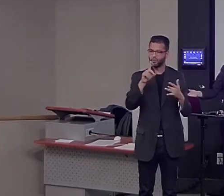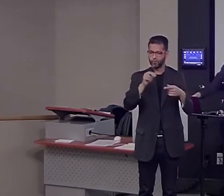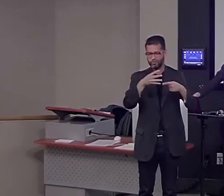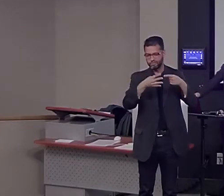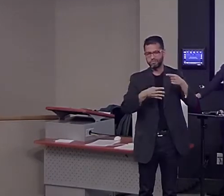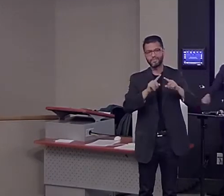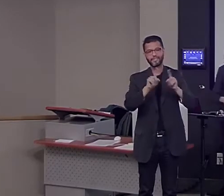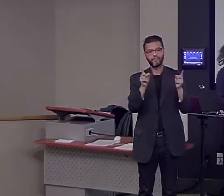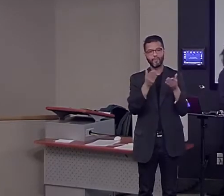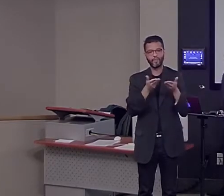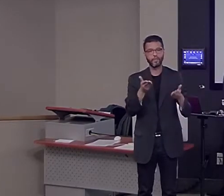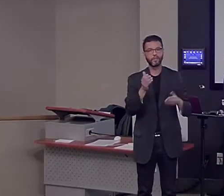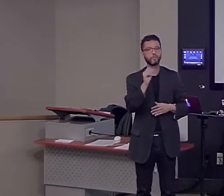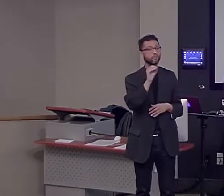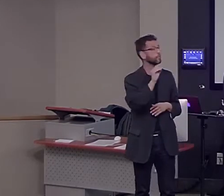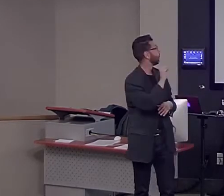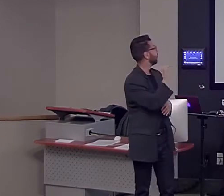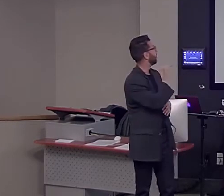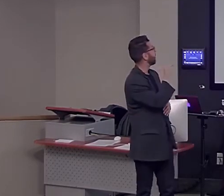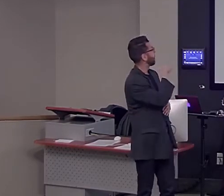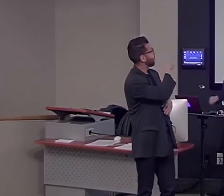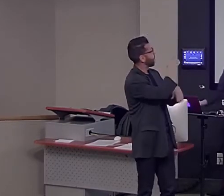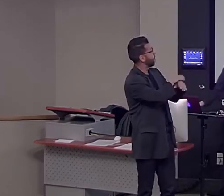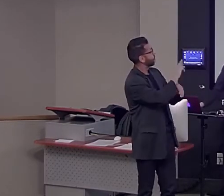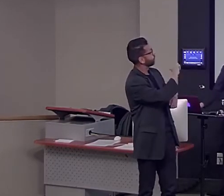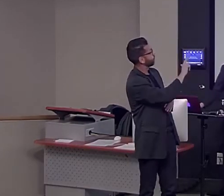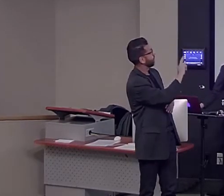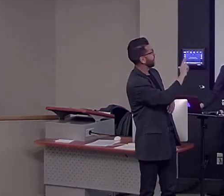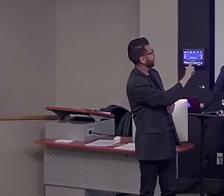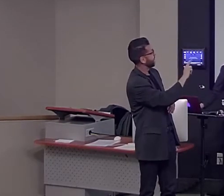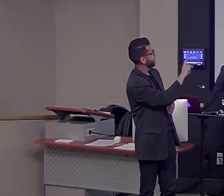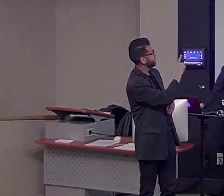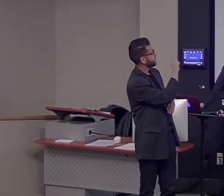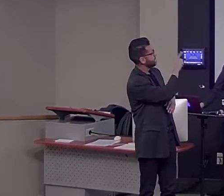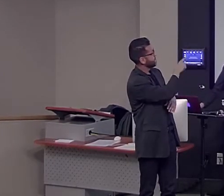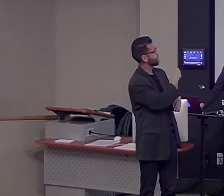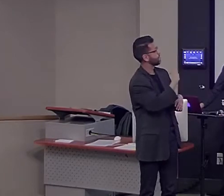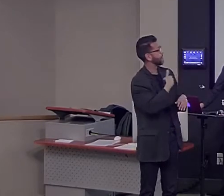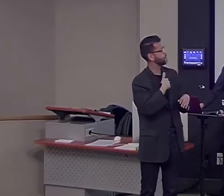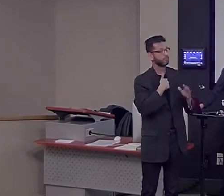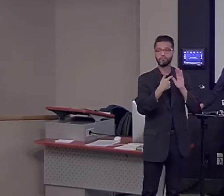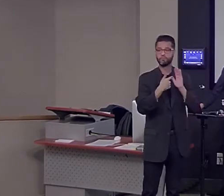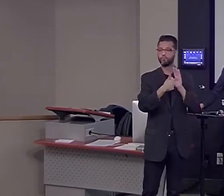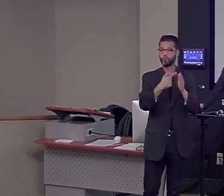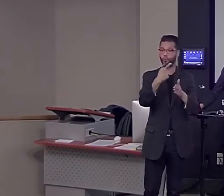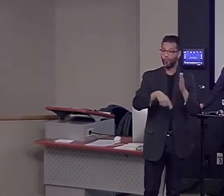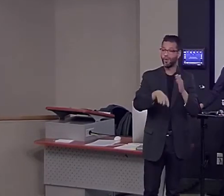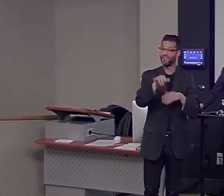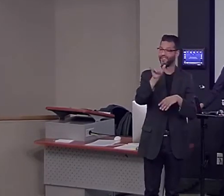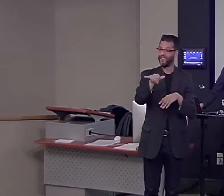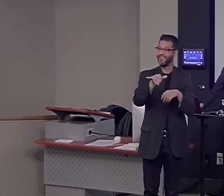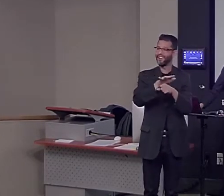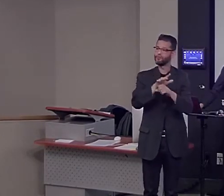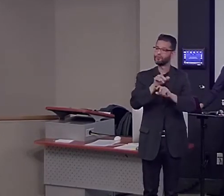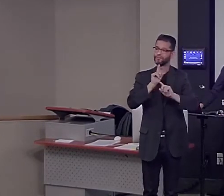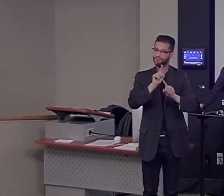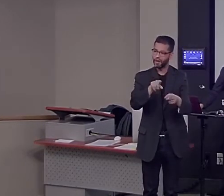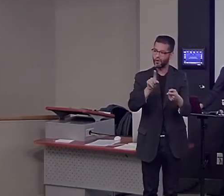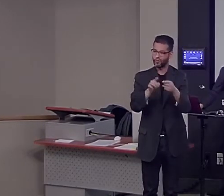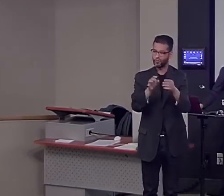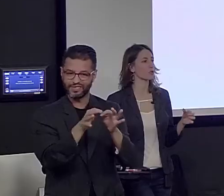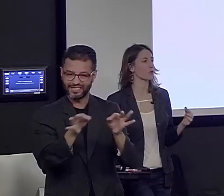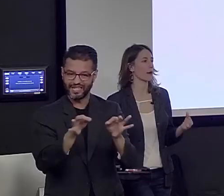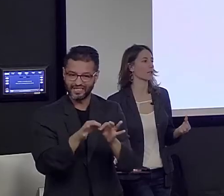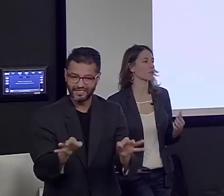shown in on the right, I'm showing you that part responds to sentences, and